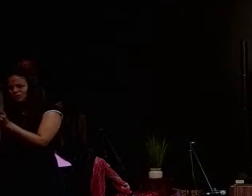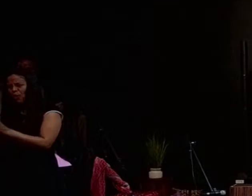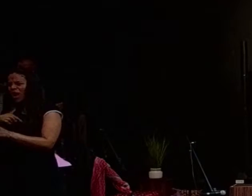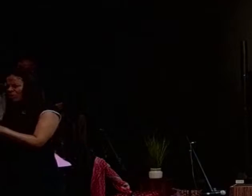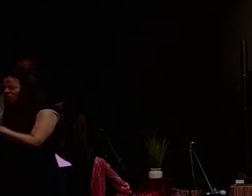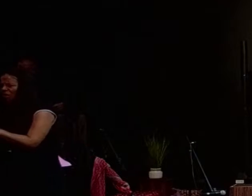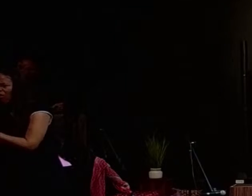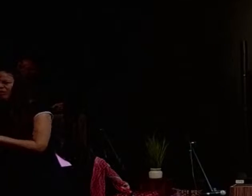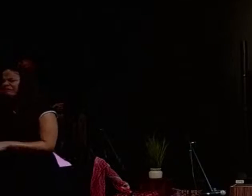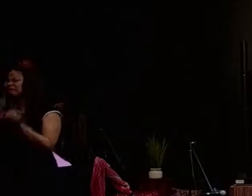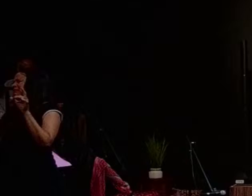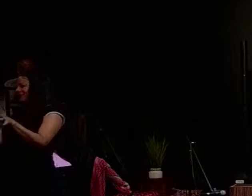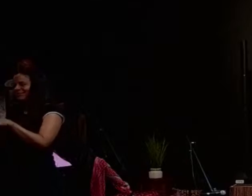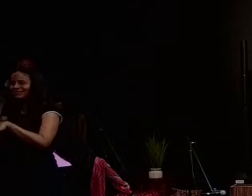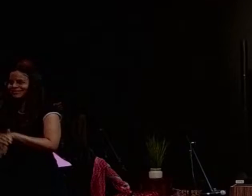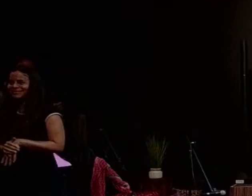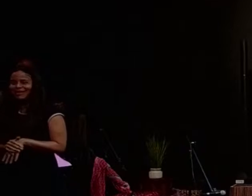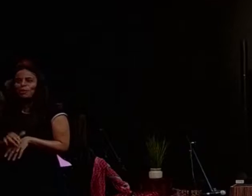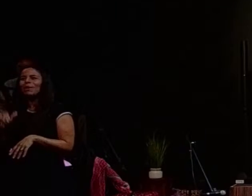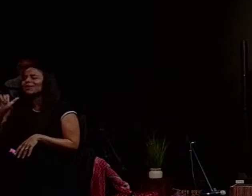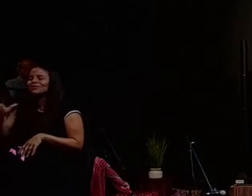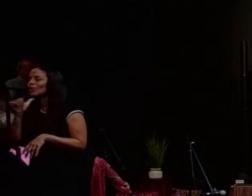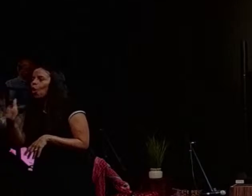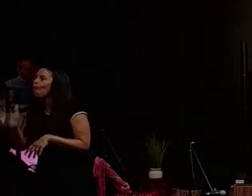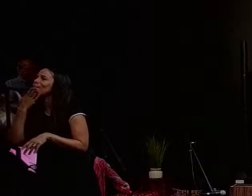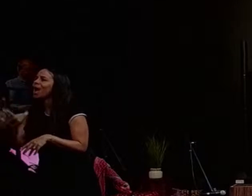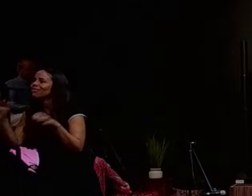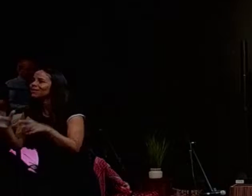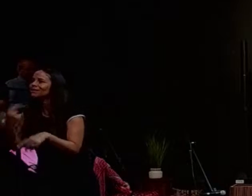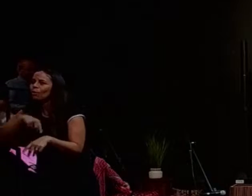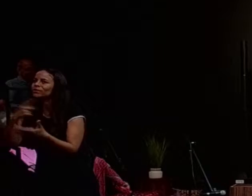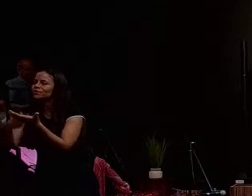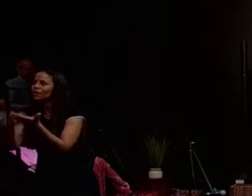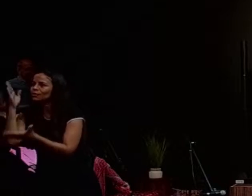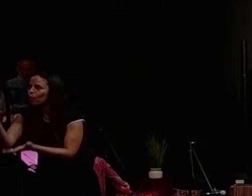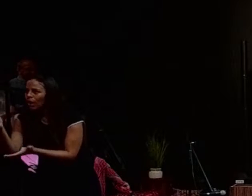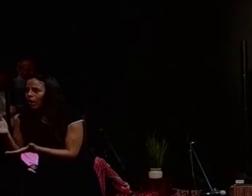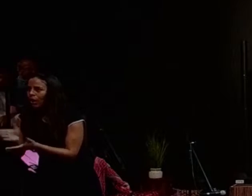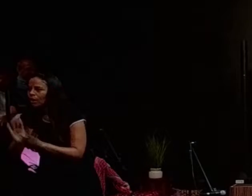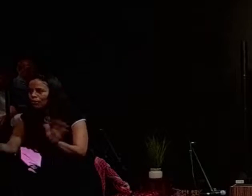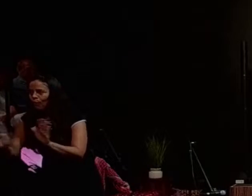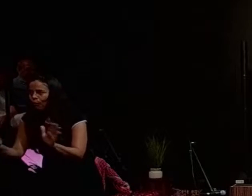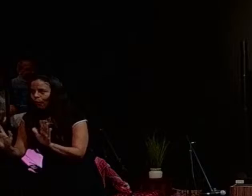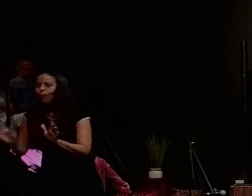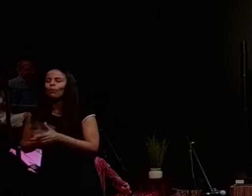spot. This is garbage. Just so we're clear, that's not the bad things we're talking about. We're talking about why bad things happen.